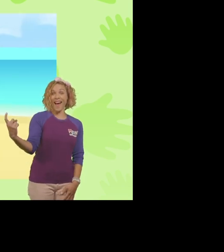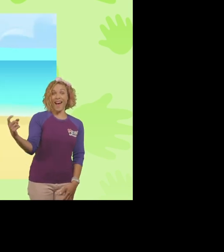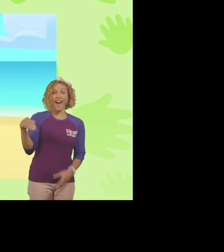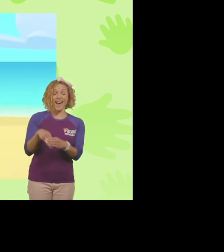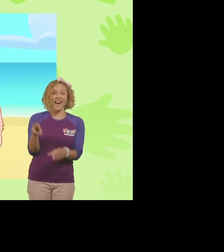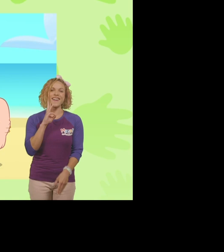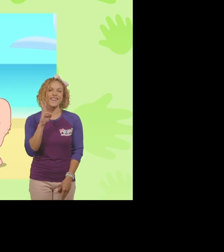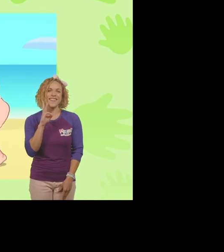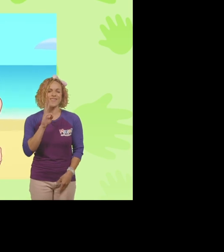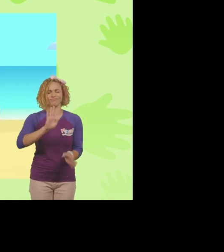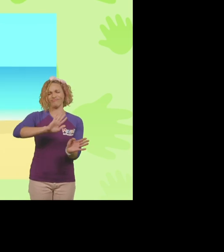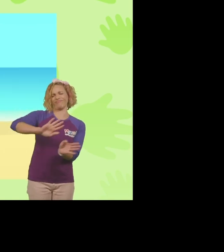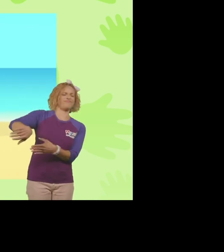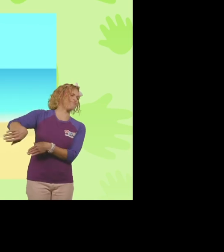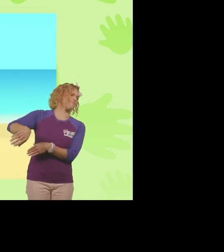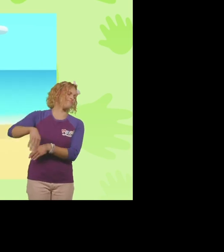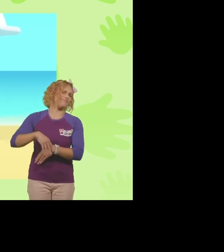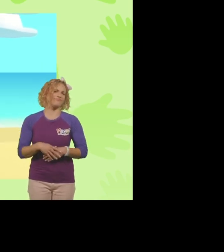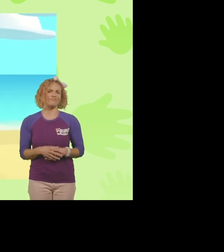Last one in the water is a pickle.